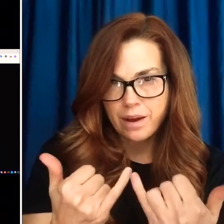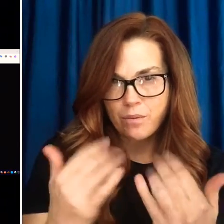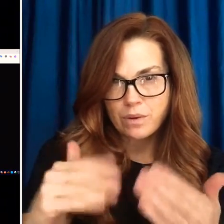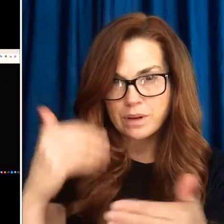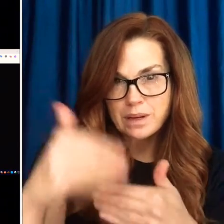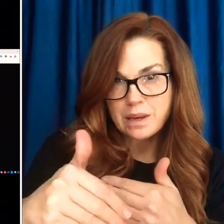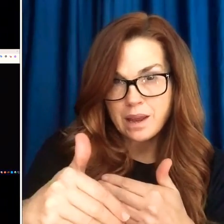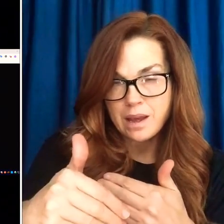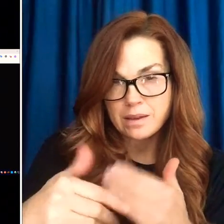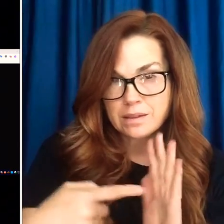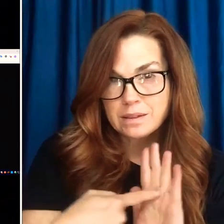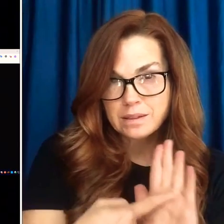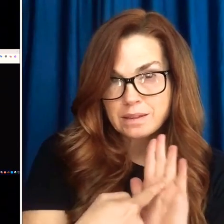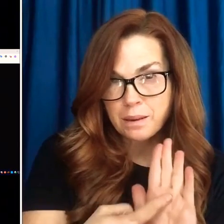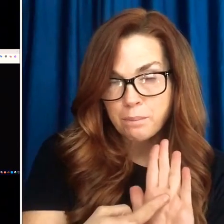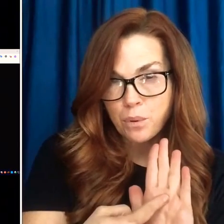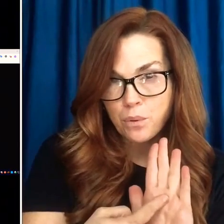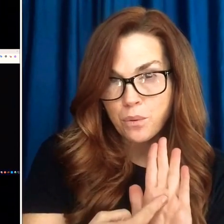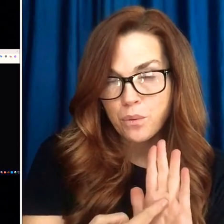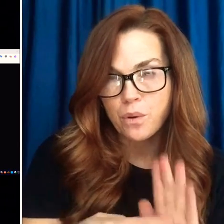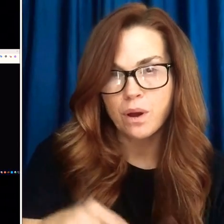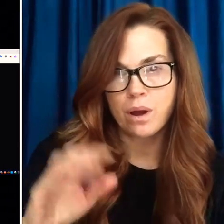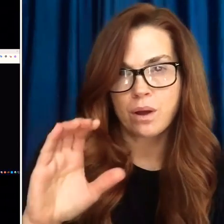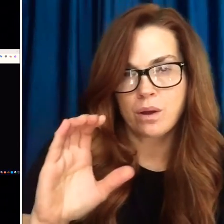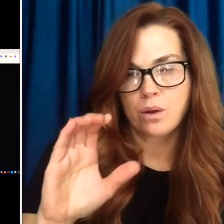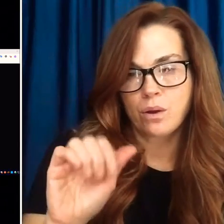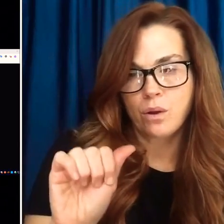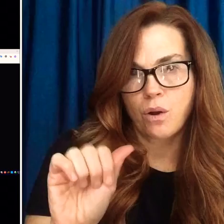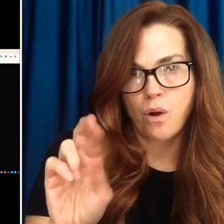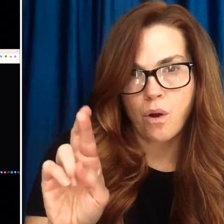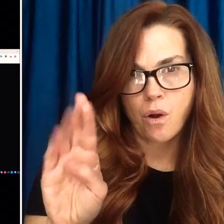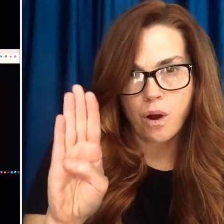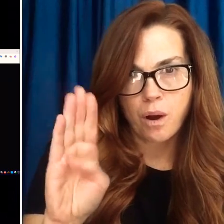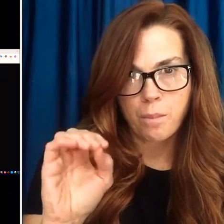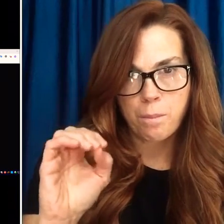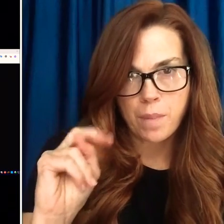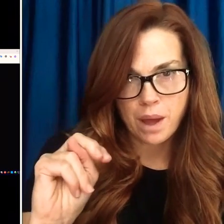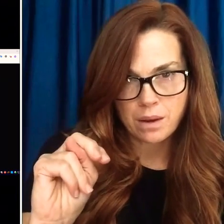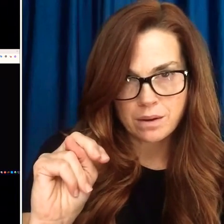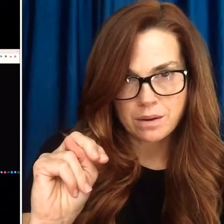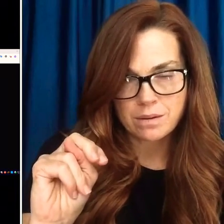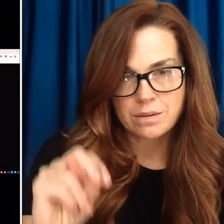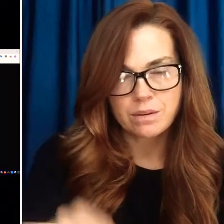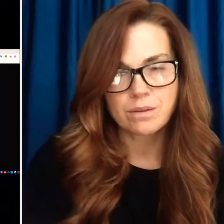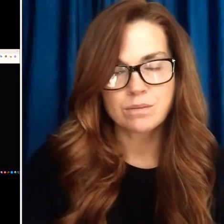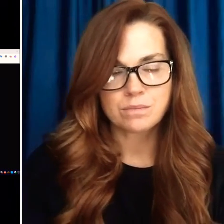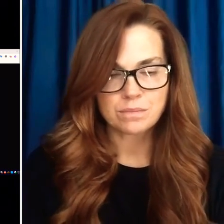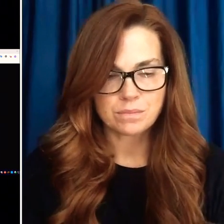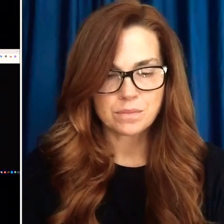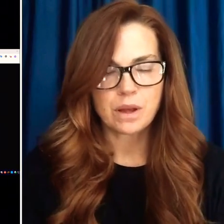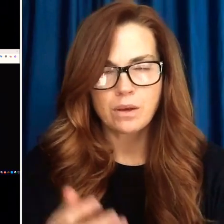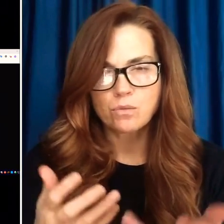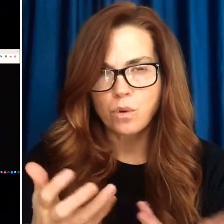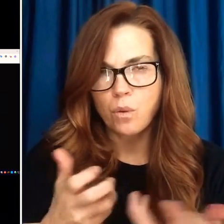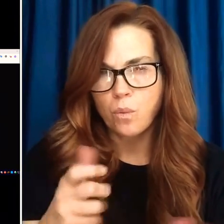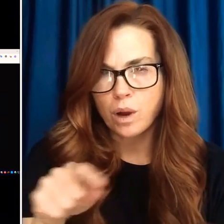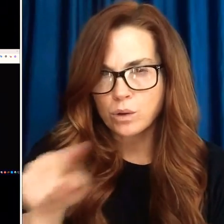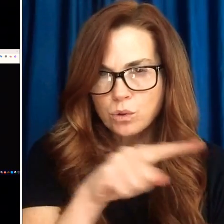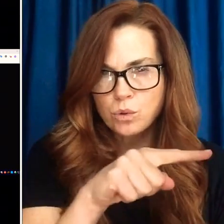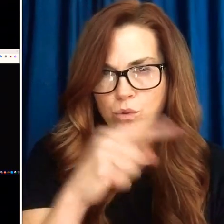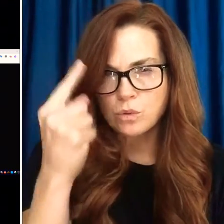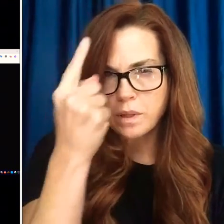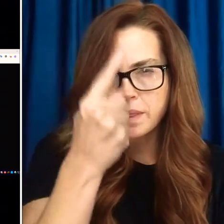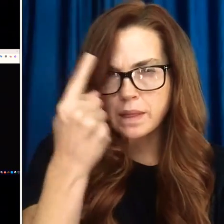next tile is carbon. So I would like